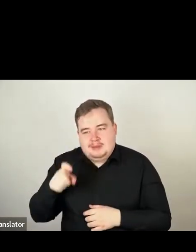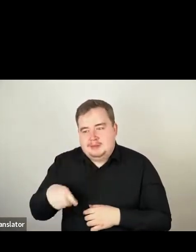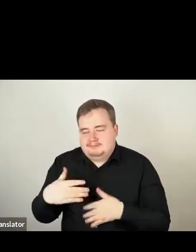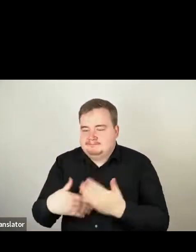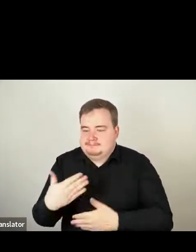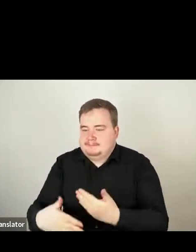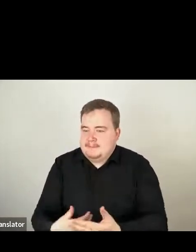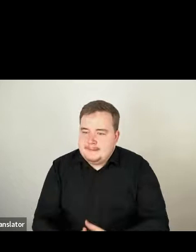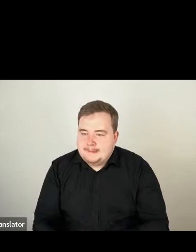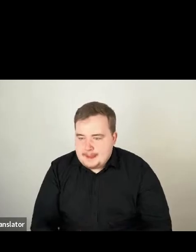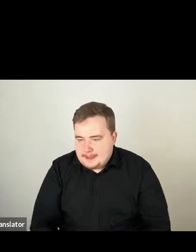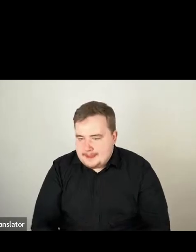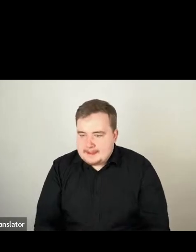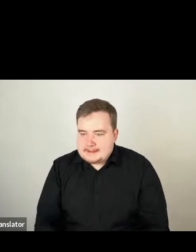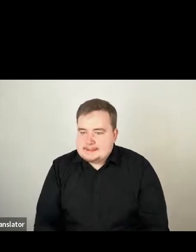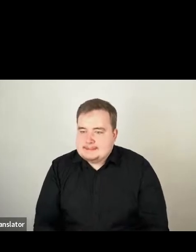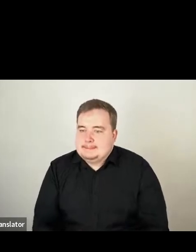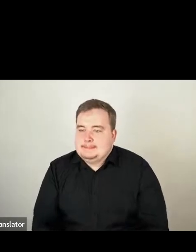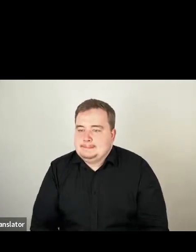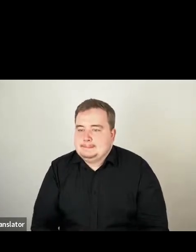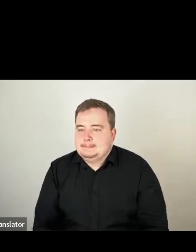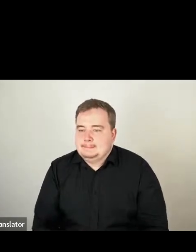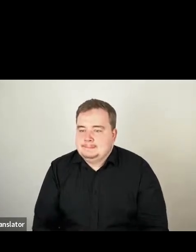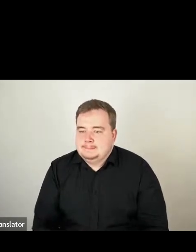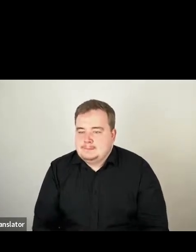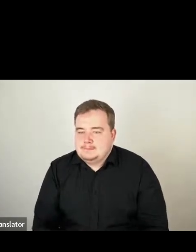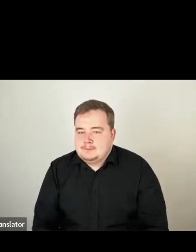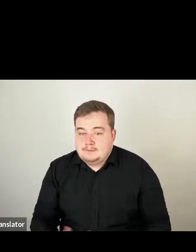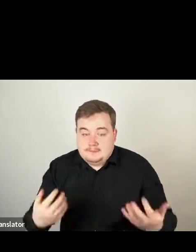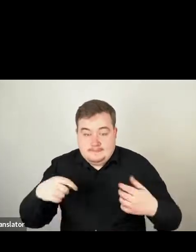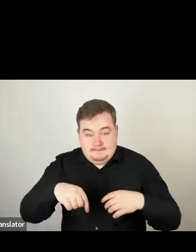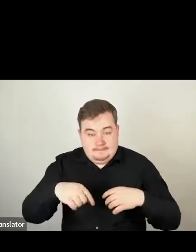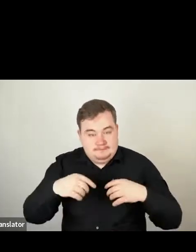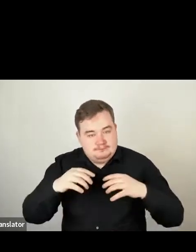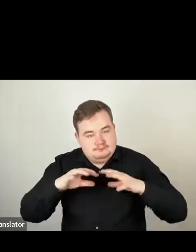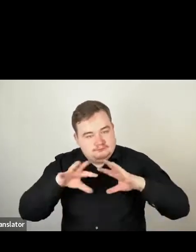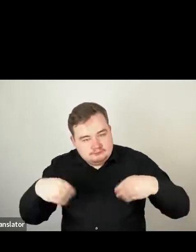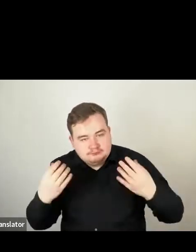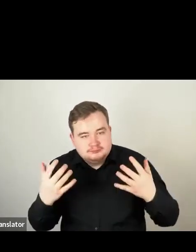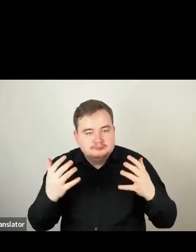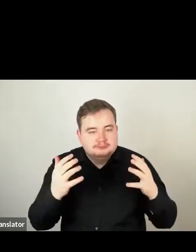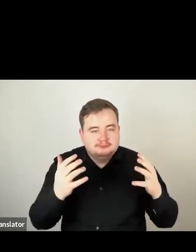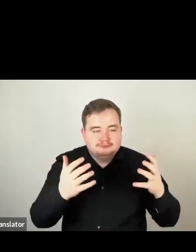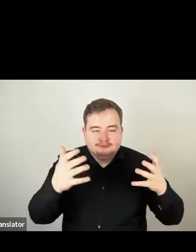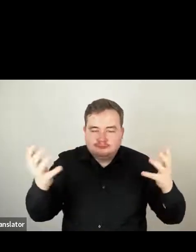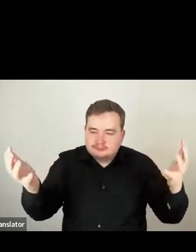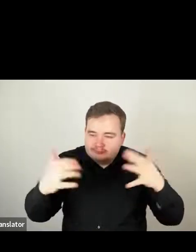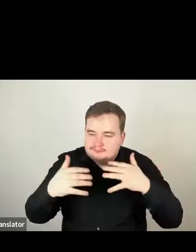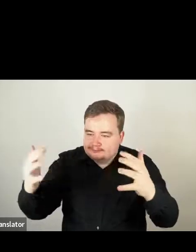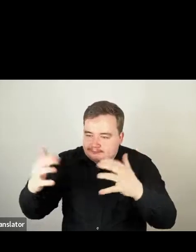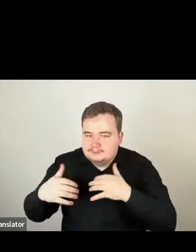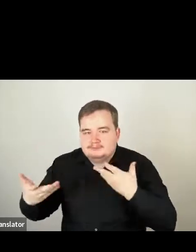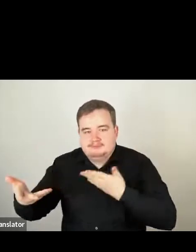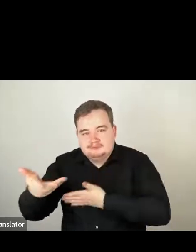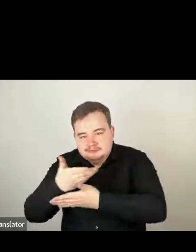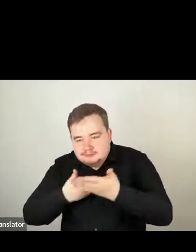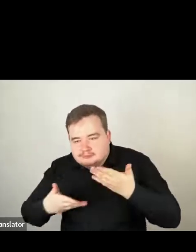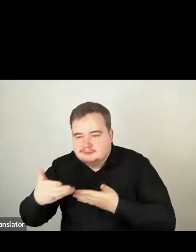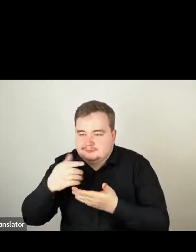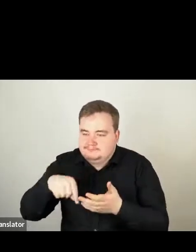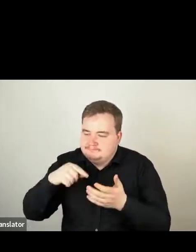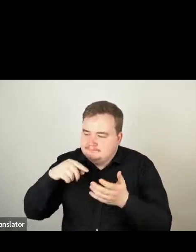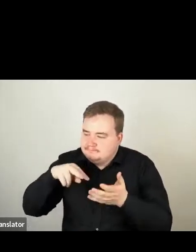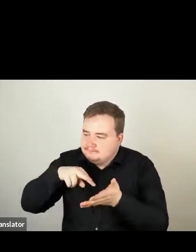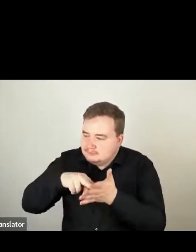OSCE Parliamentary Assembly or other institutions that all put together a holistic approach that helps us